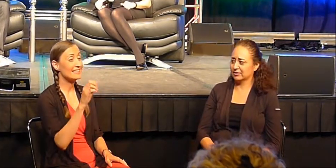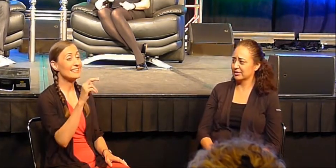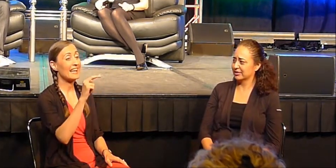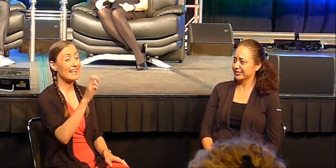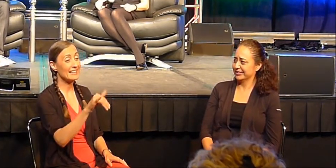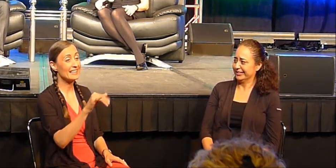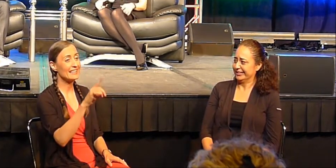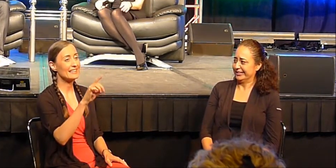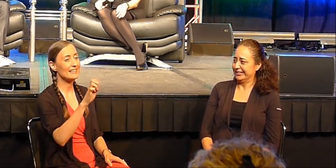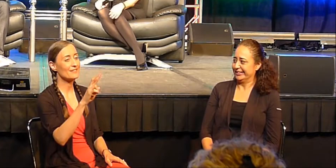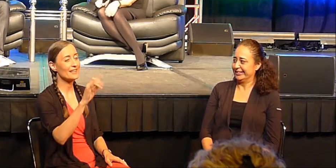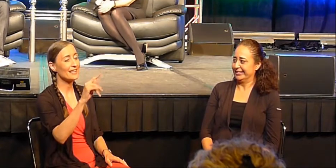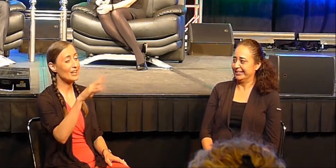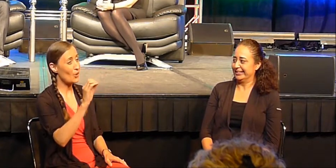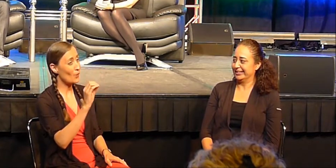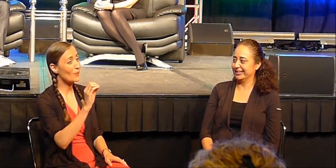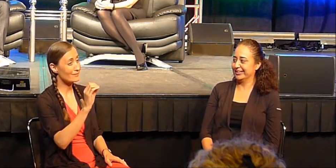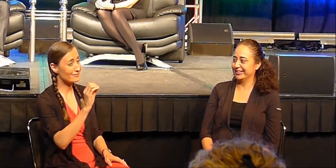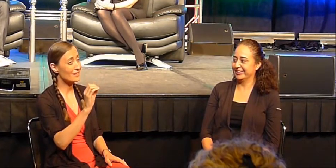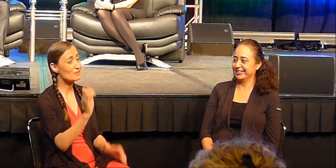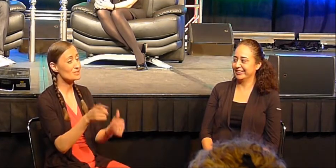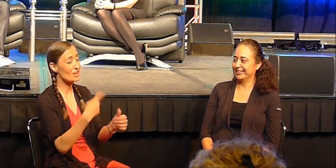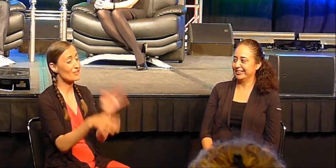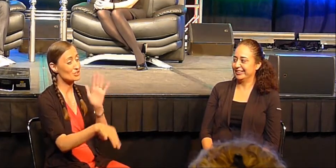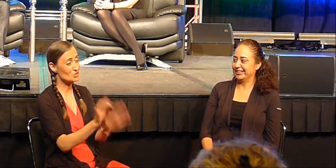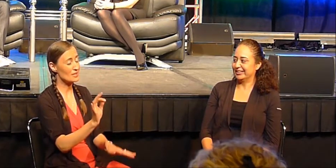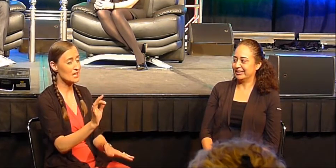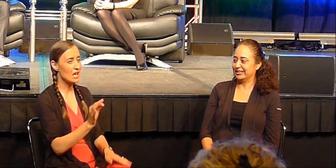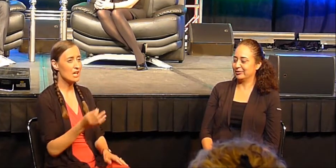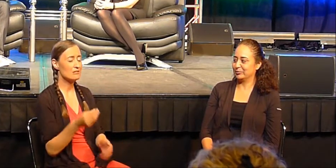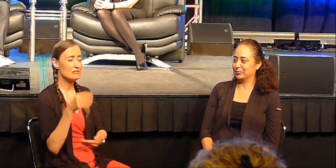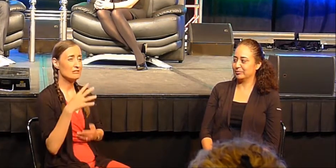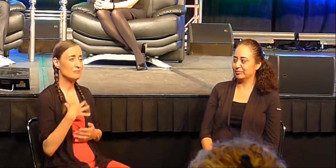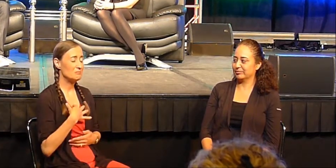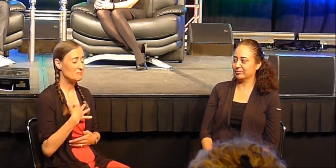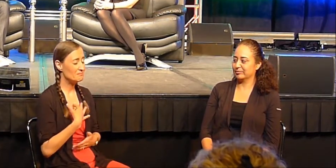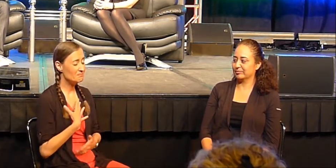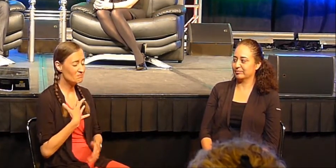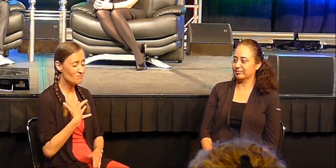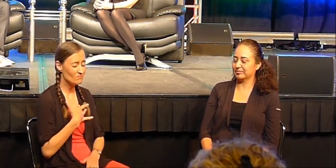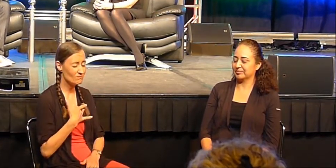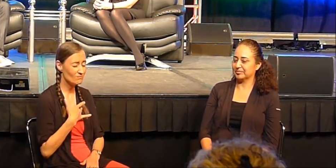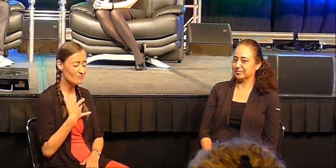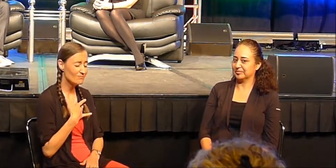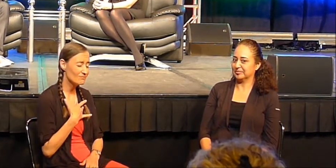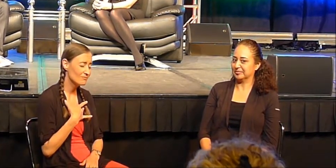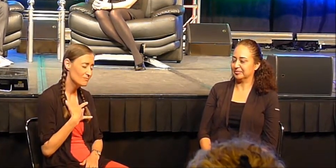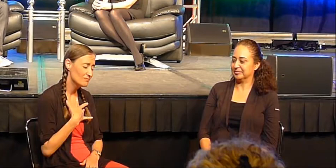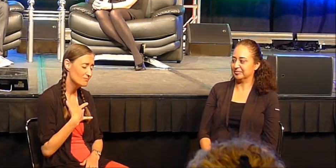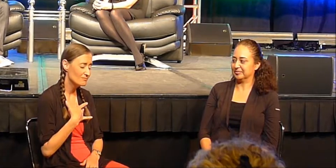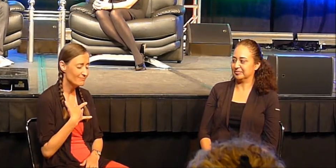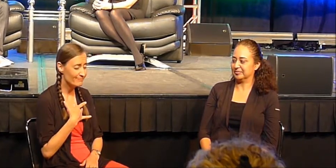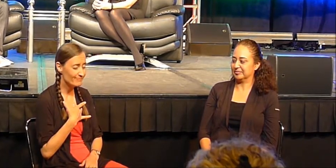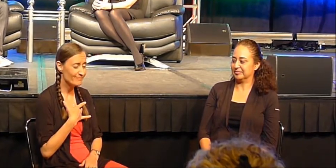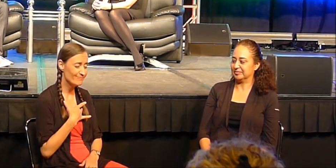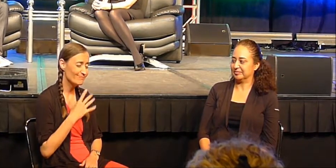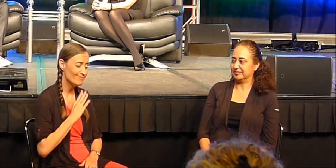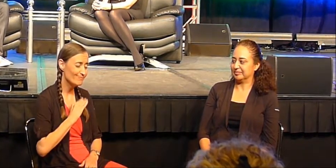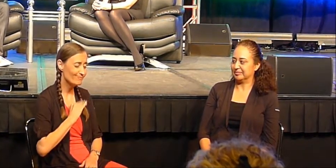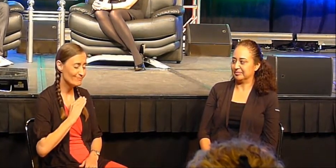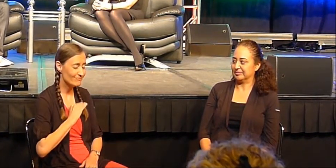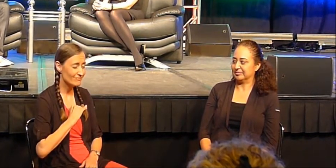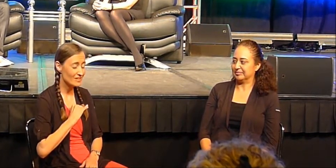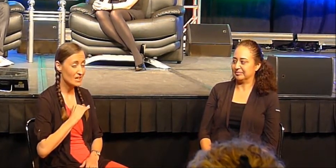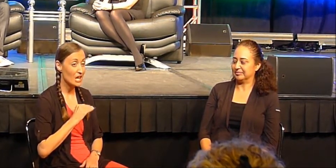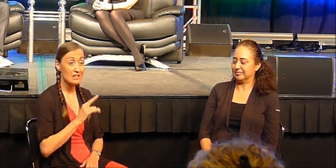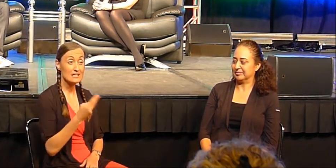who's a very sensitive guy, was carrying that with him the whole time. He said, he came up to me the second day and he goes, they're gonna